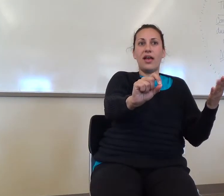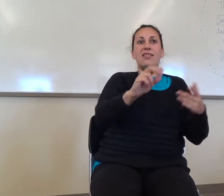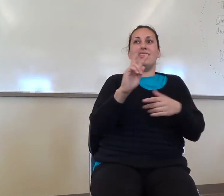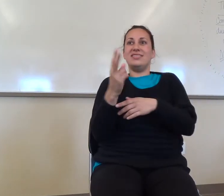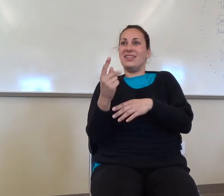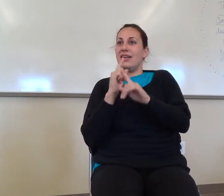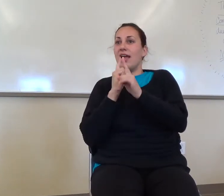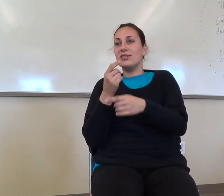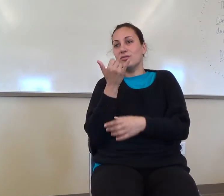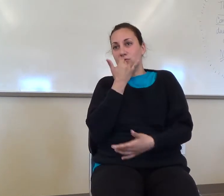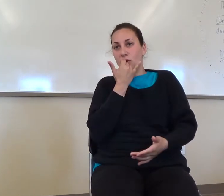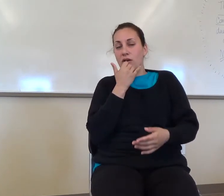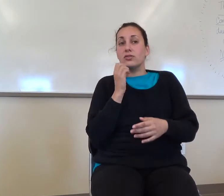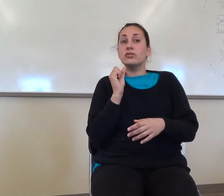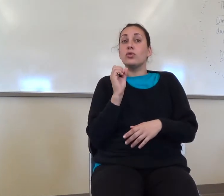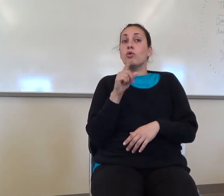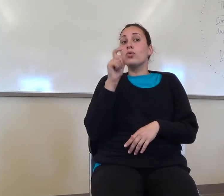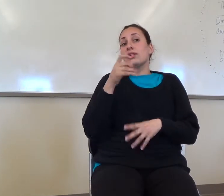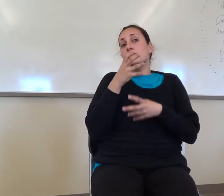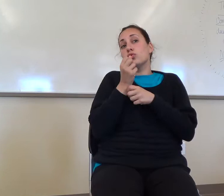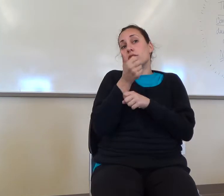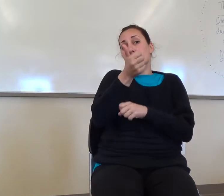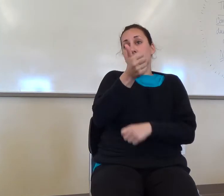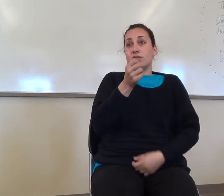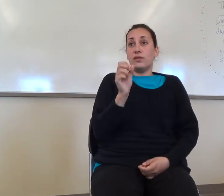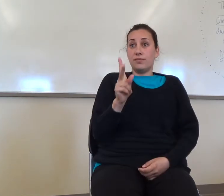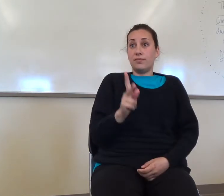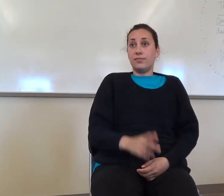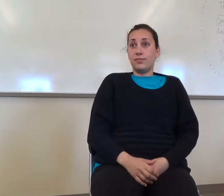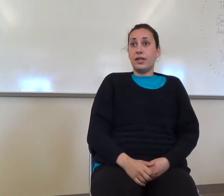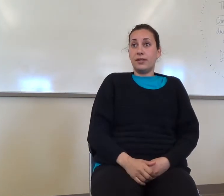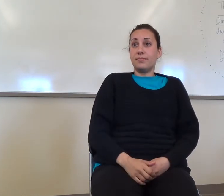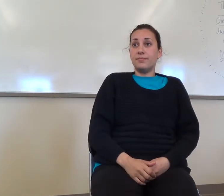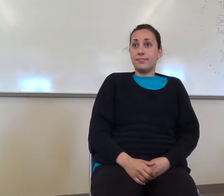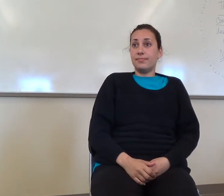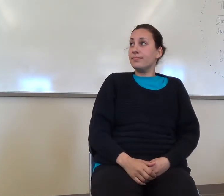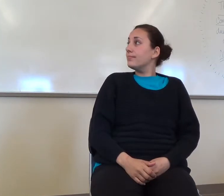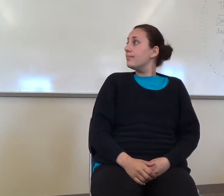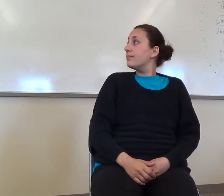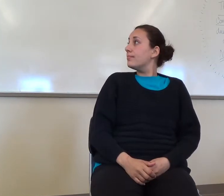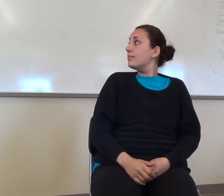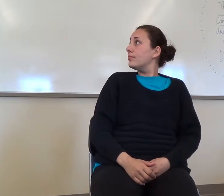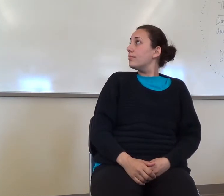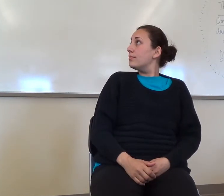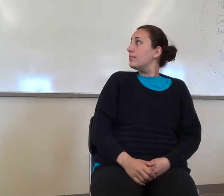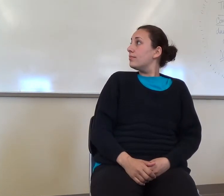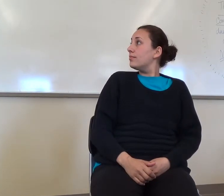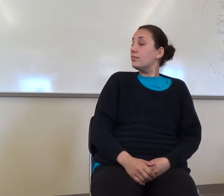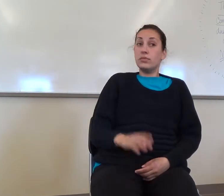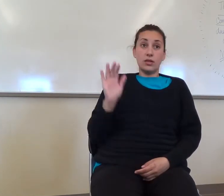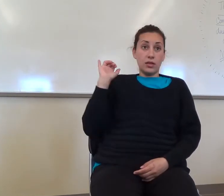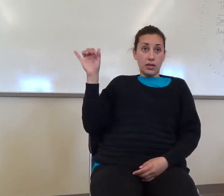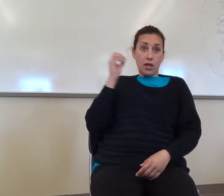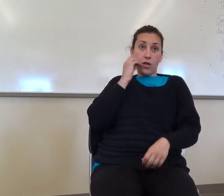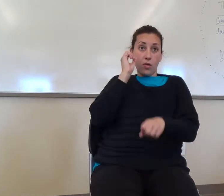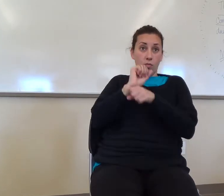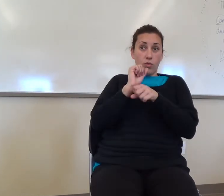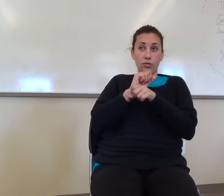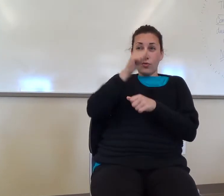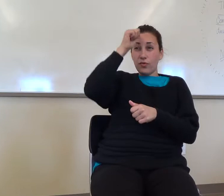so trust yourself, okay? Now, the other thing about this homework, remember the business of